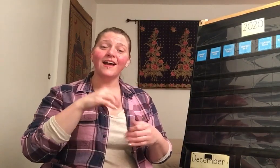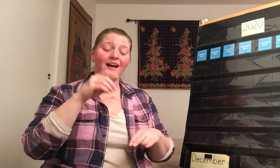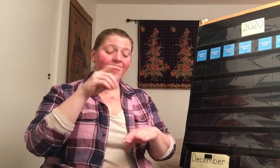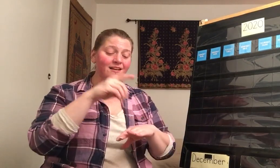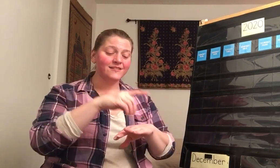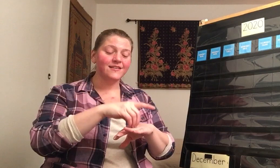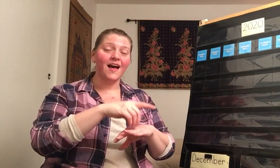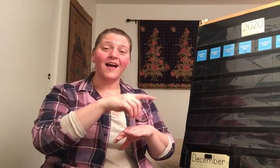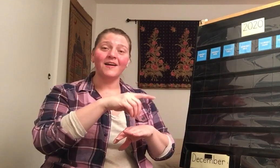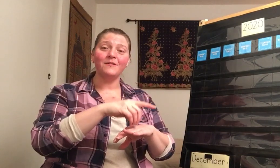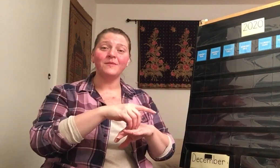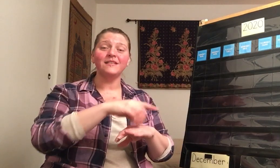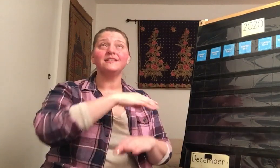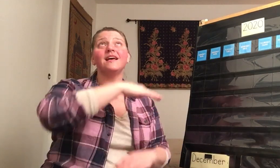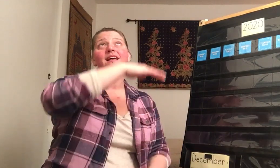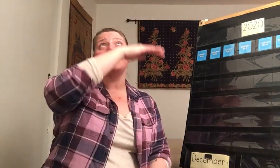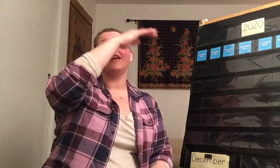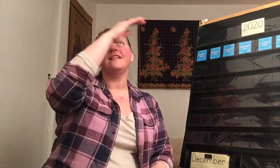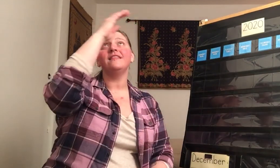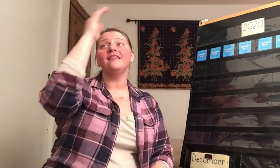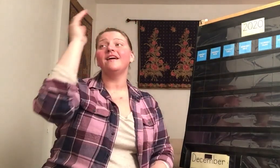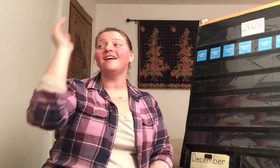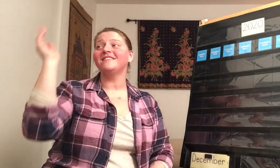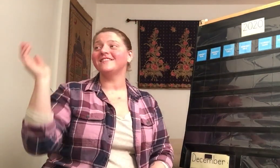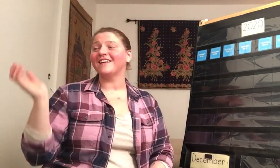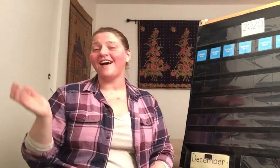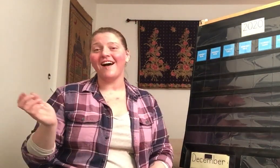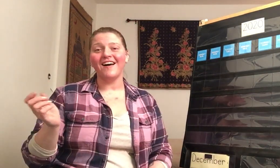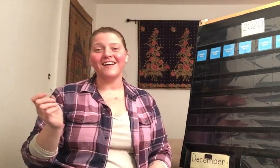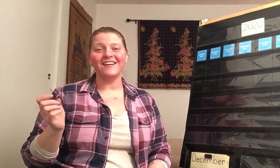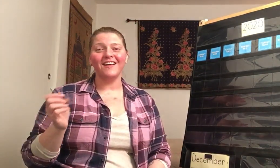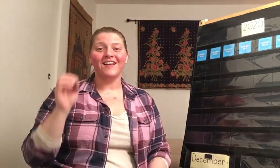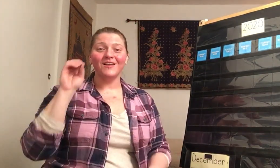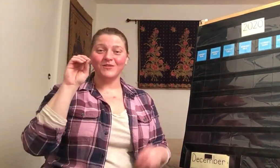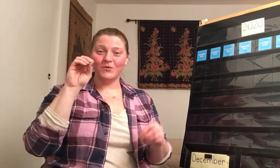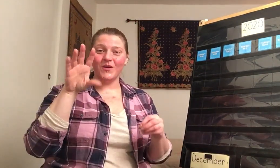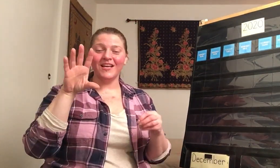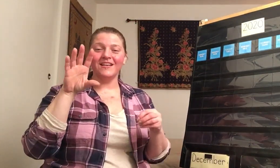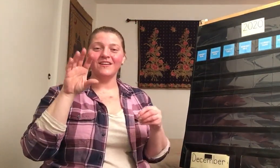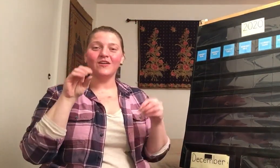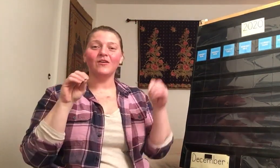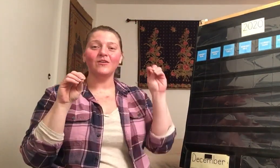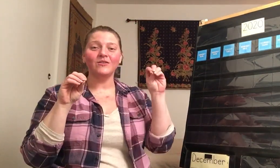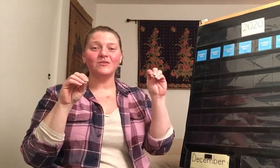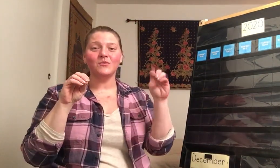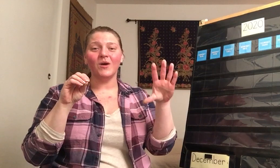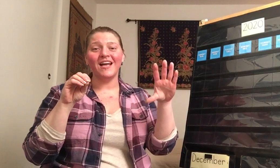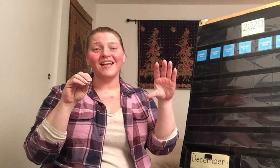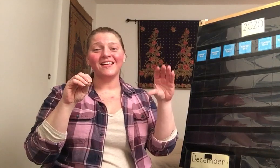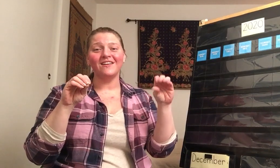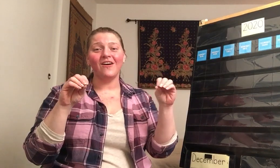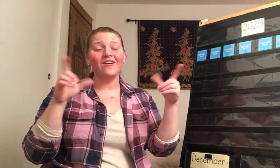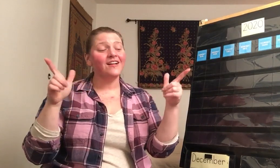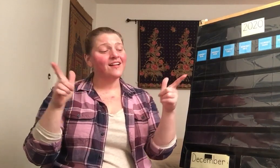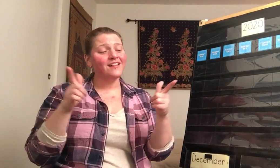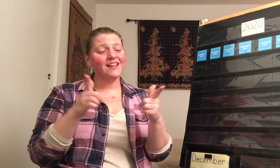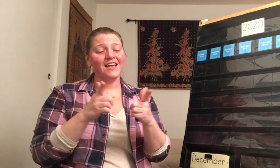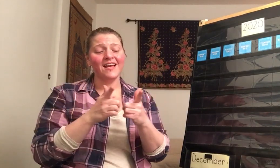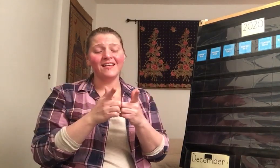a diamond in the sky. Twinkle, twinkle,